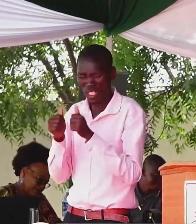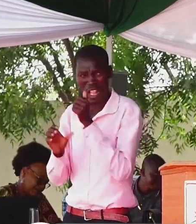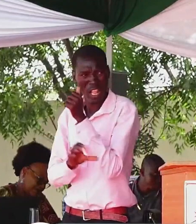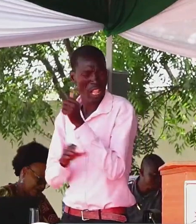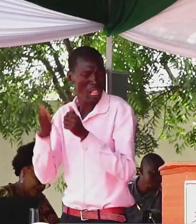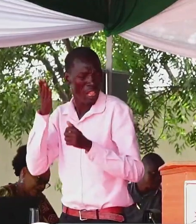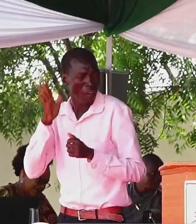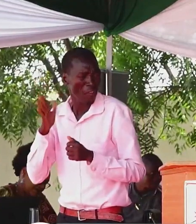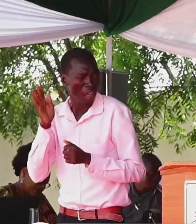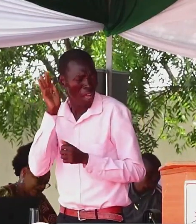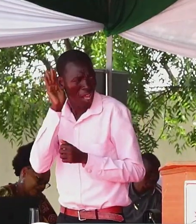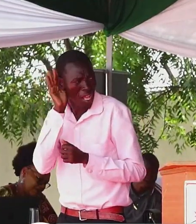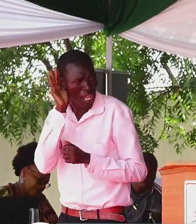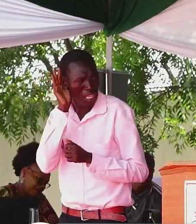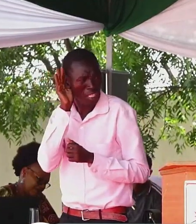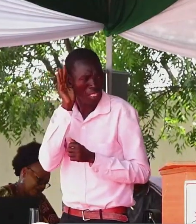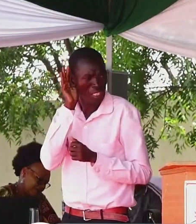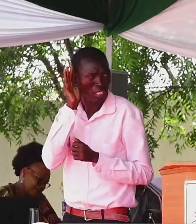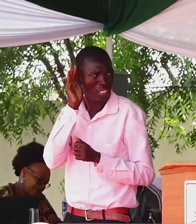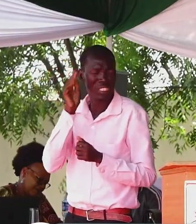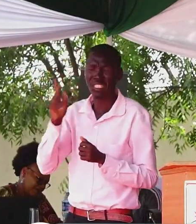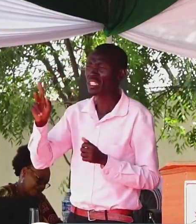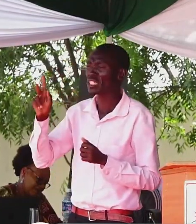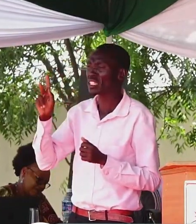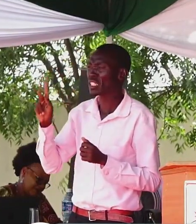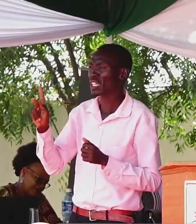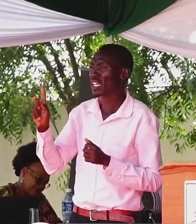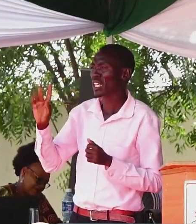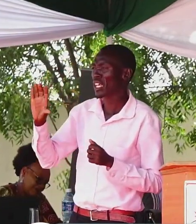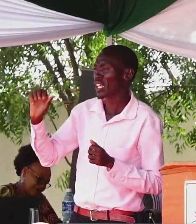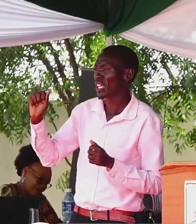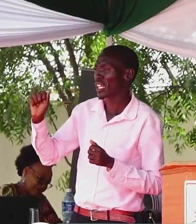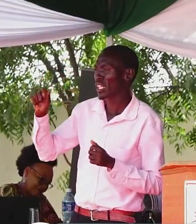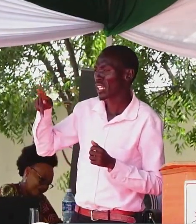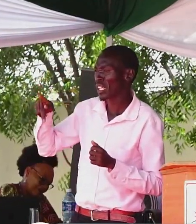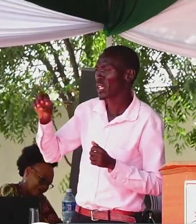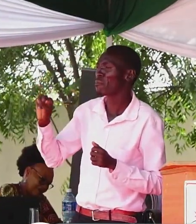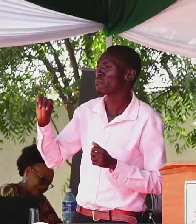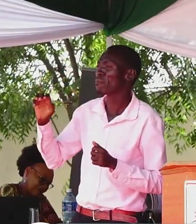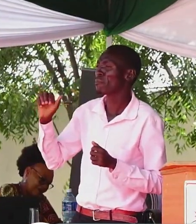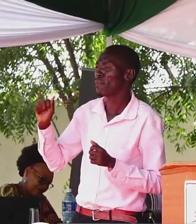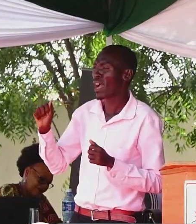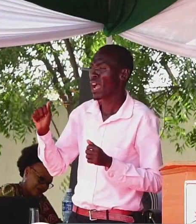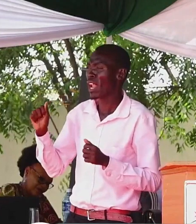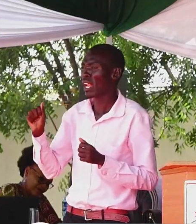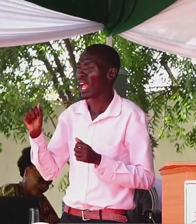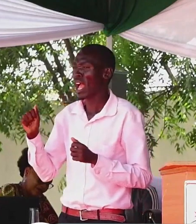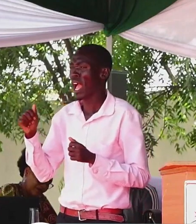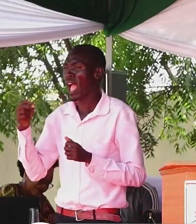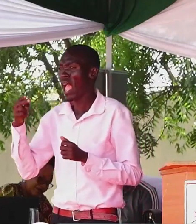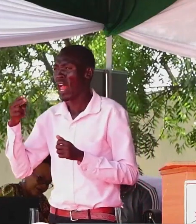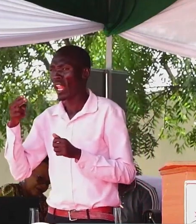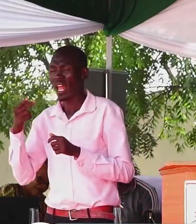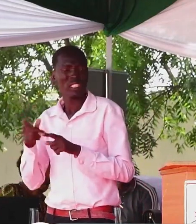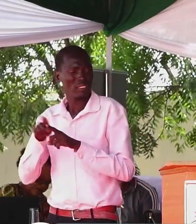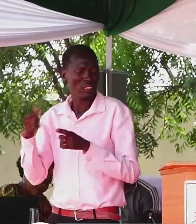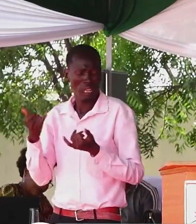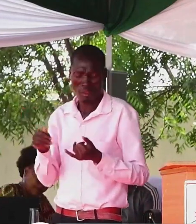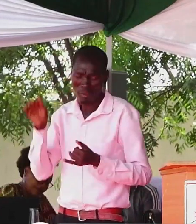had, Cayman Islands. Have you heard that? Okay, for me honestly, I had